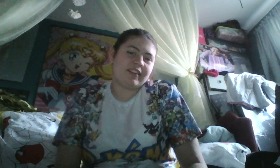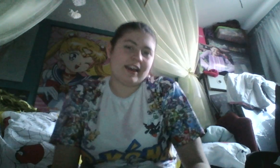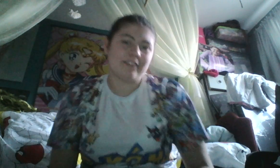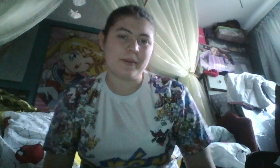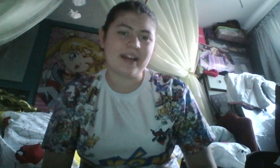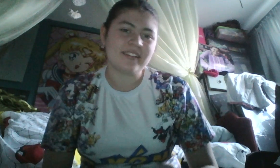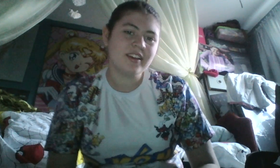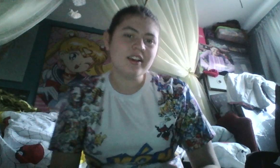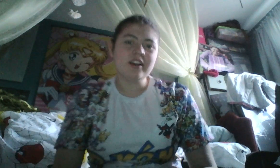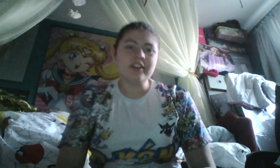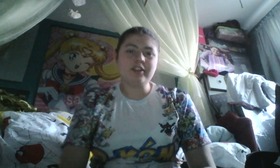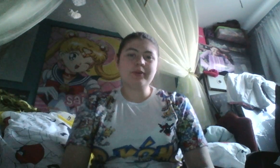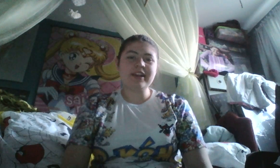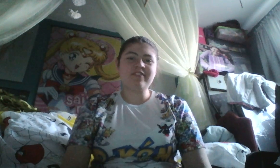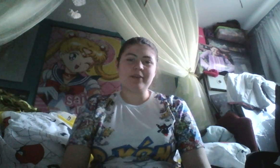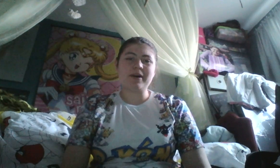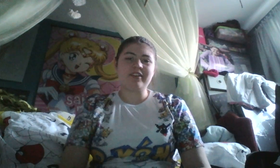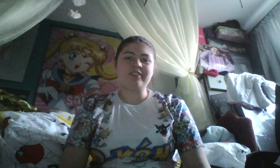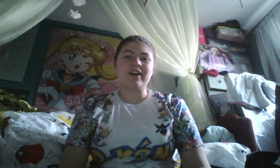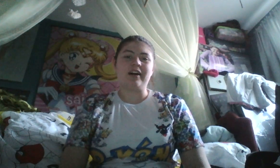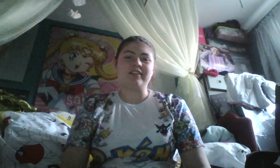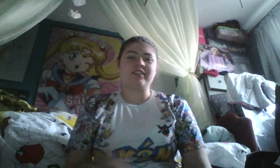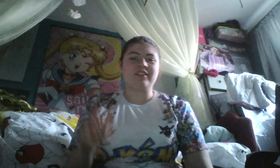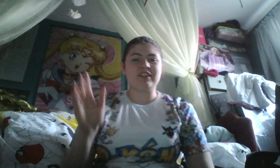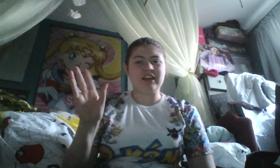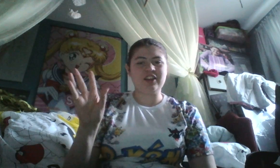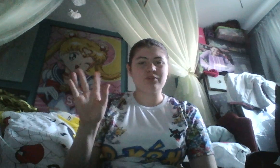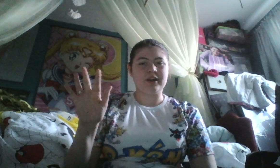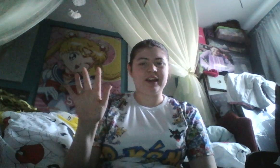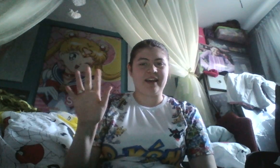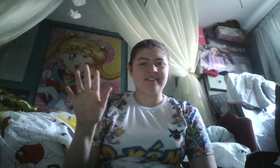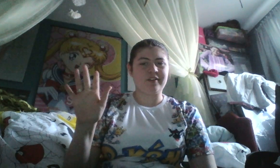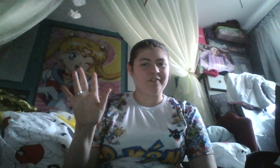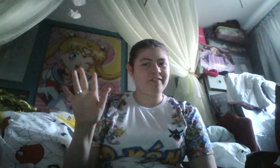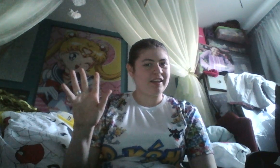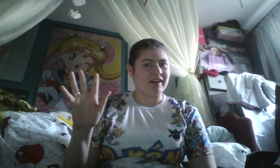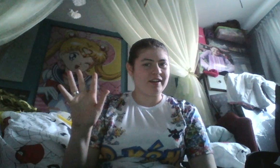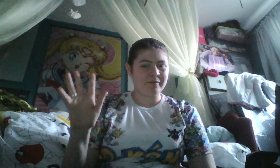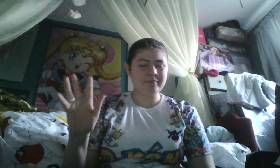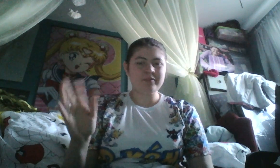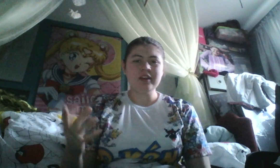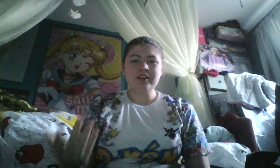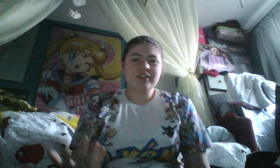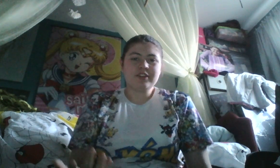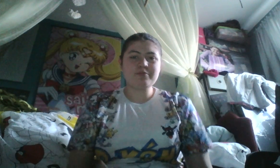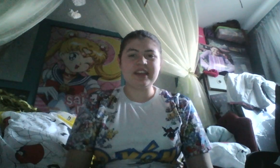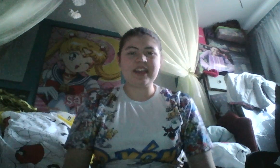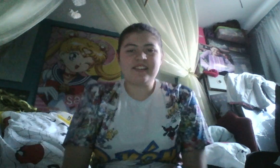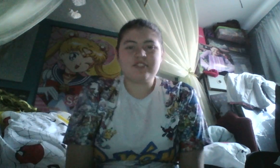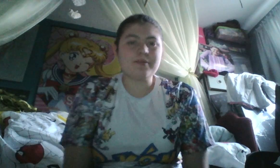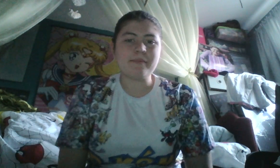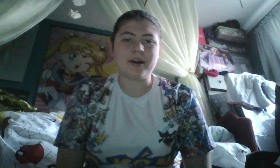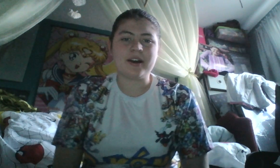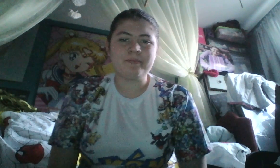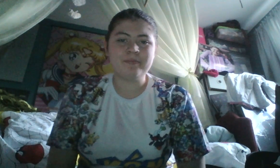the alphabet. The weird thing about the vowels is each one has their own finger, so it's pretty easy to remember.